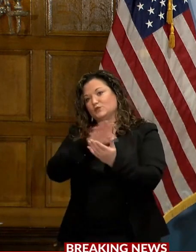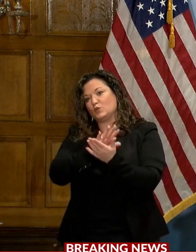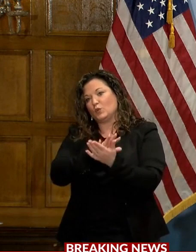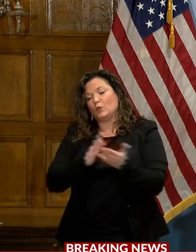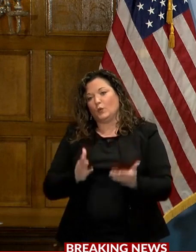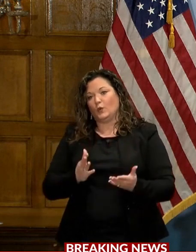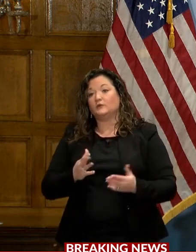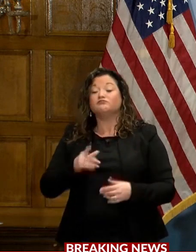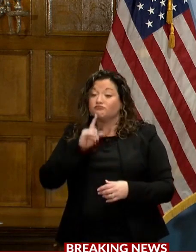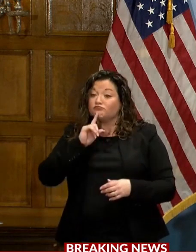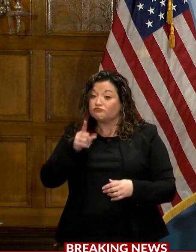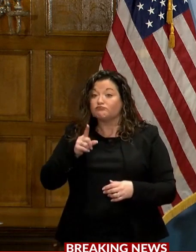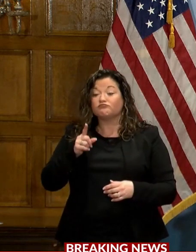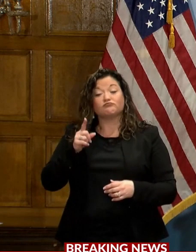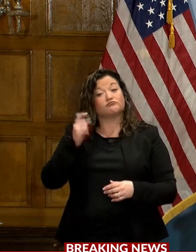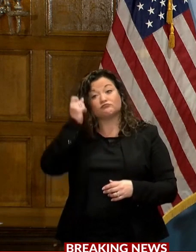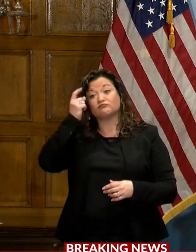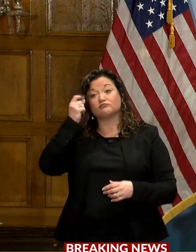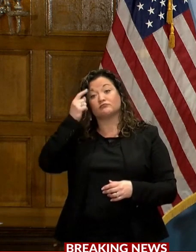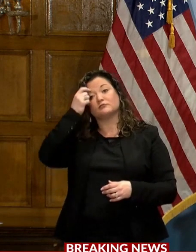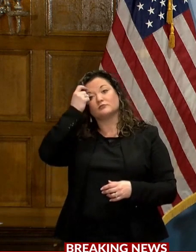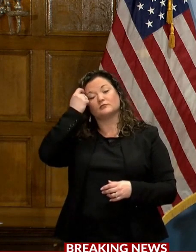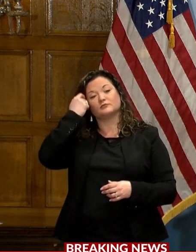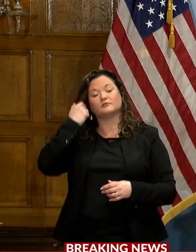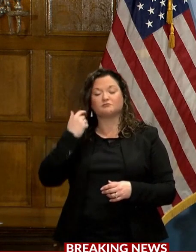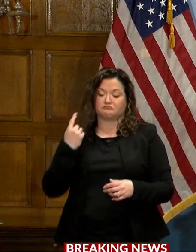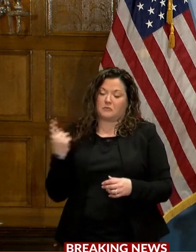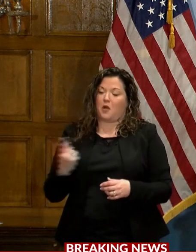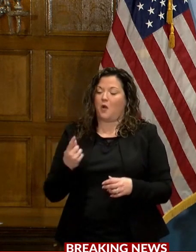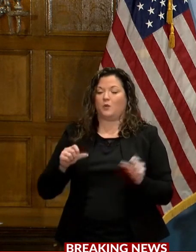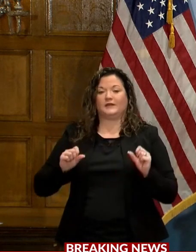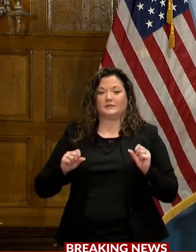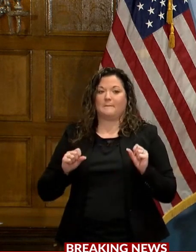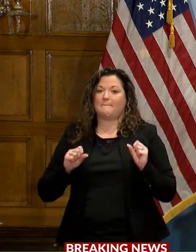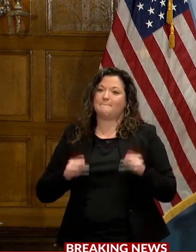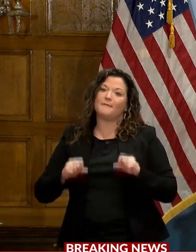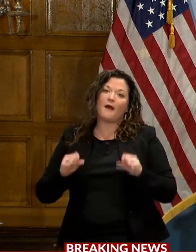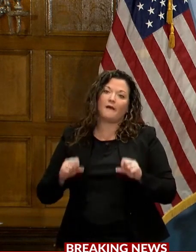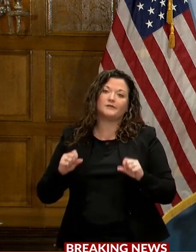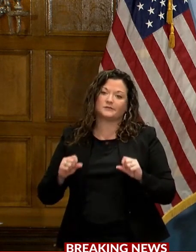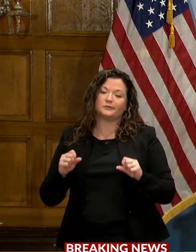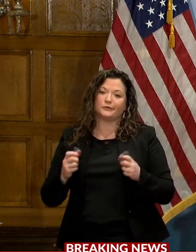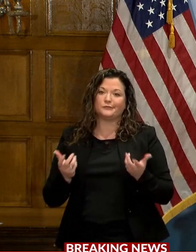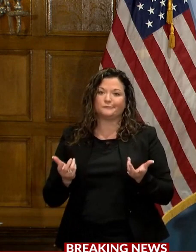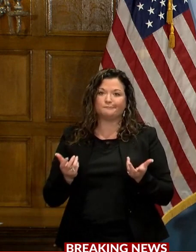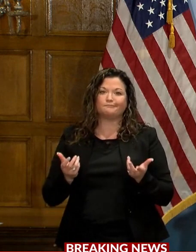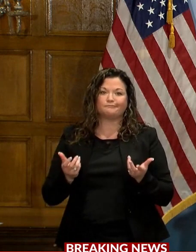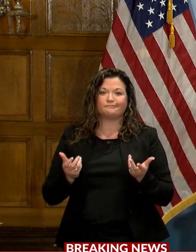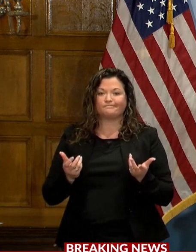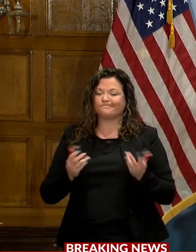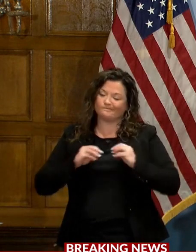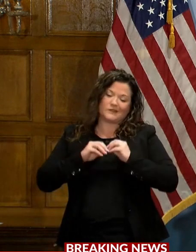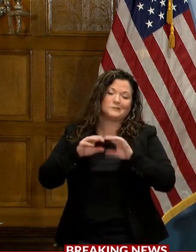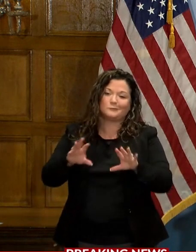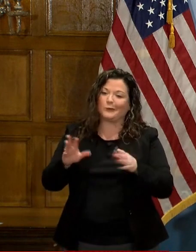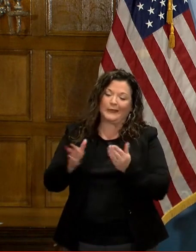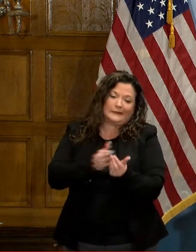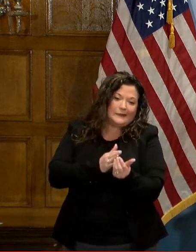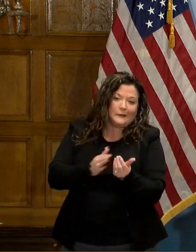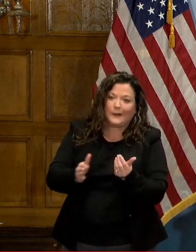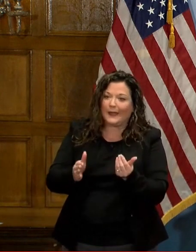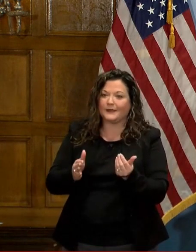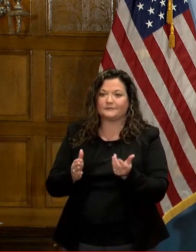sure, there's always a chance of it being conveyed anyway,